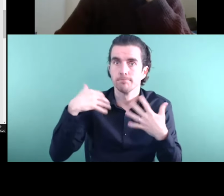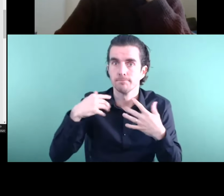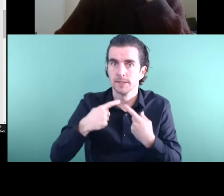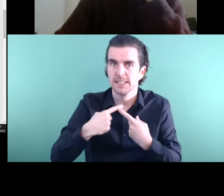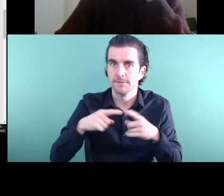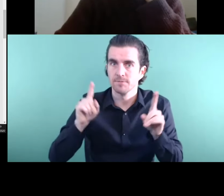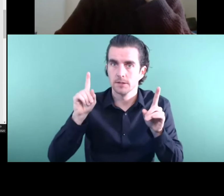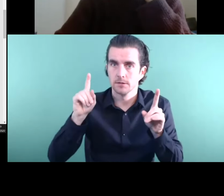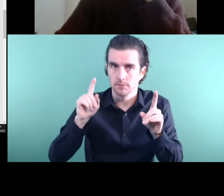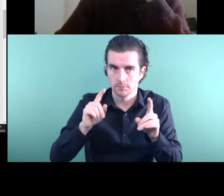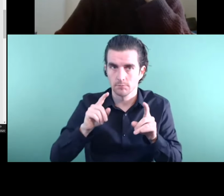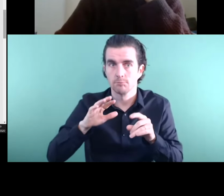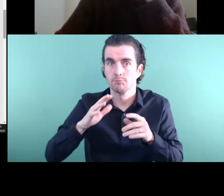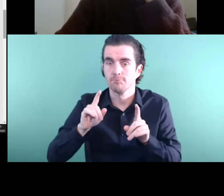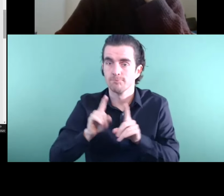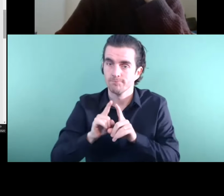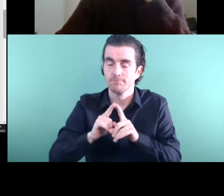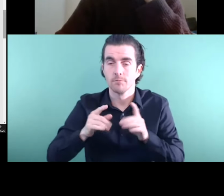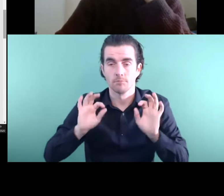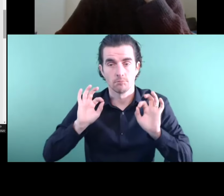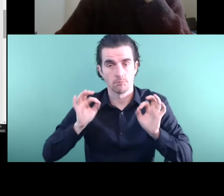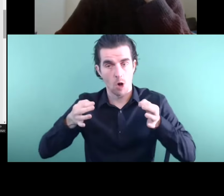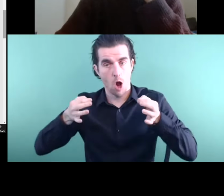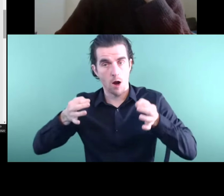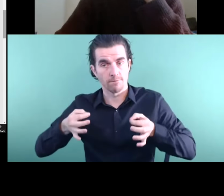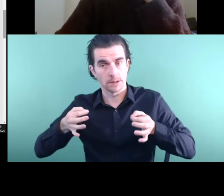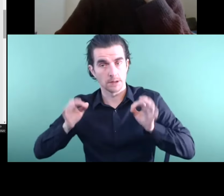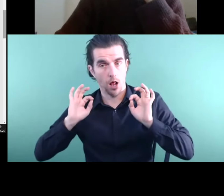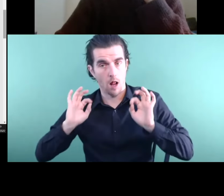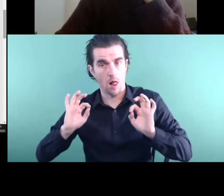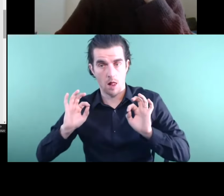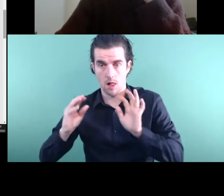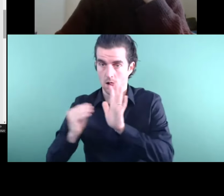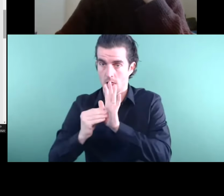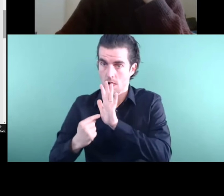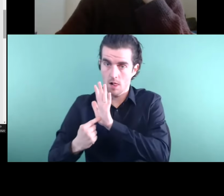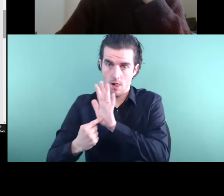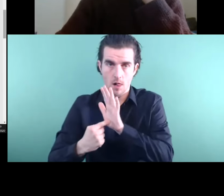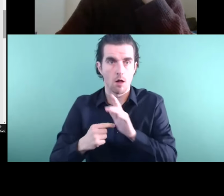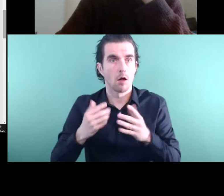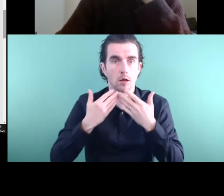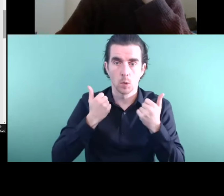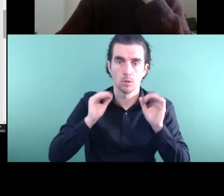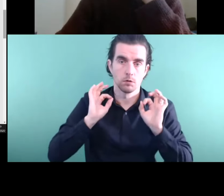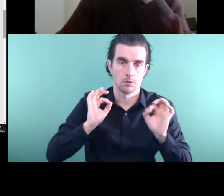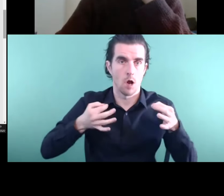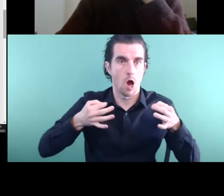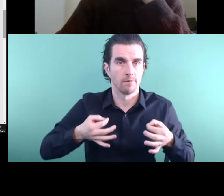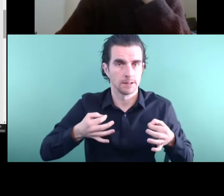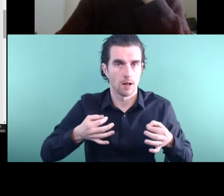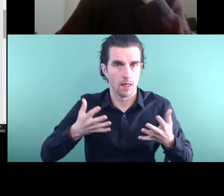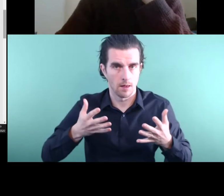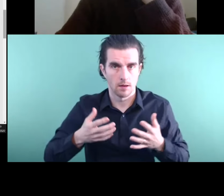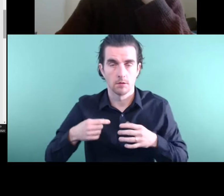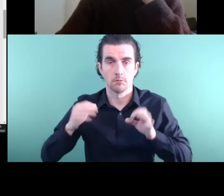whereas data from academia will be considered very much at the same level as unofficial data, like